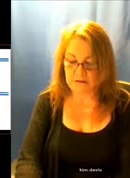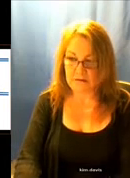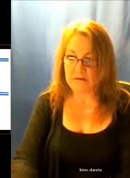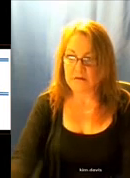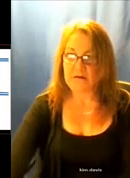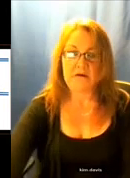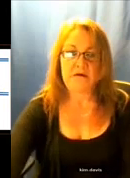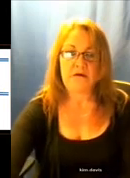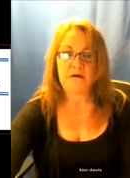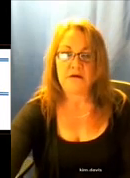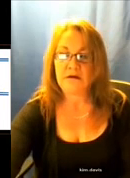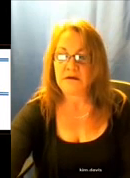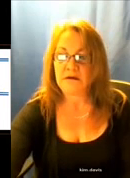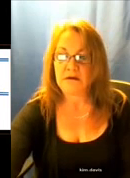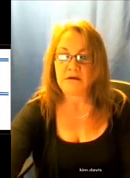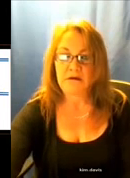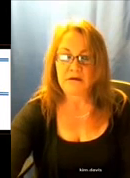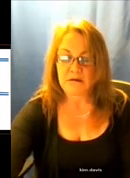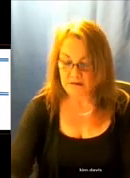as I put up here on the PowerPoint.